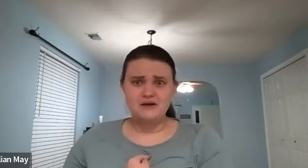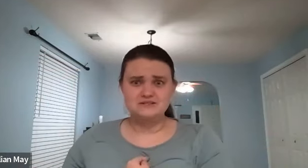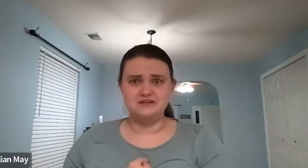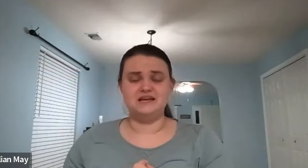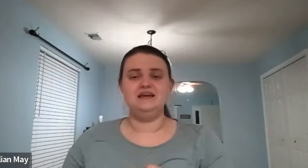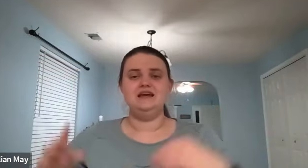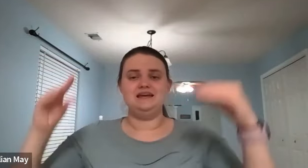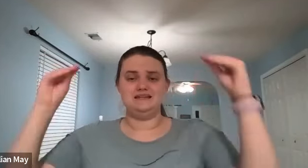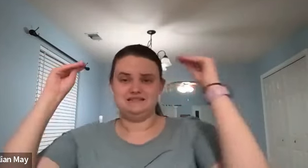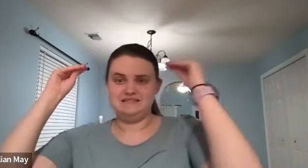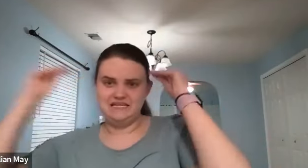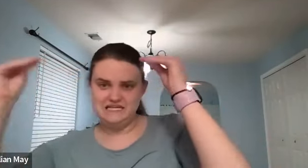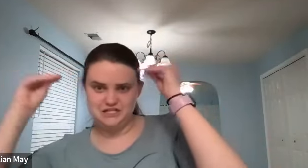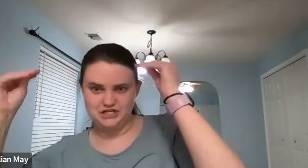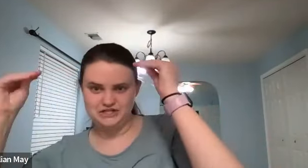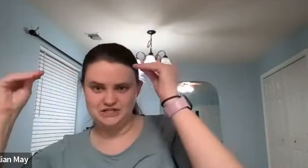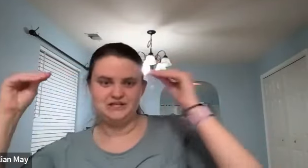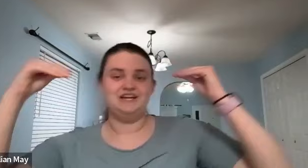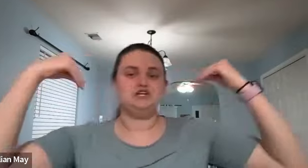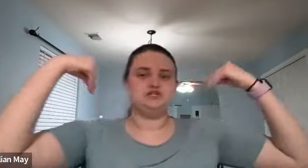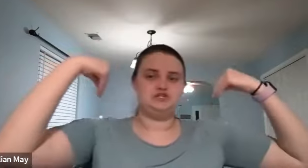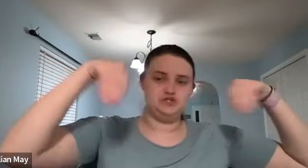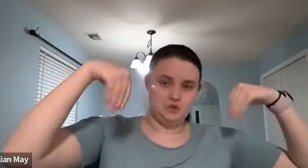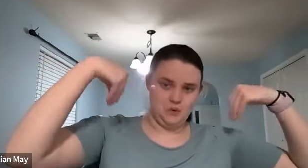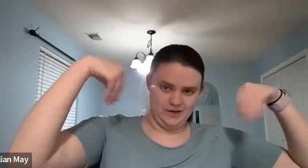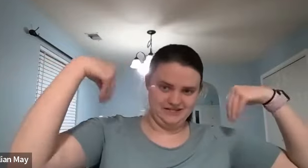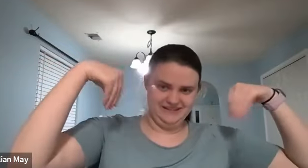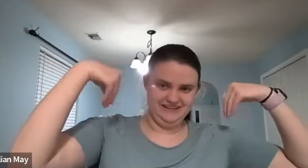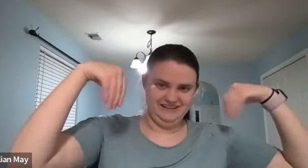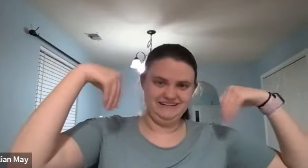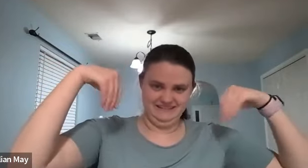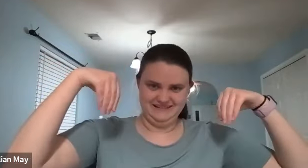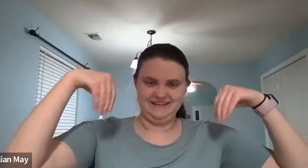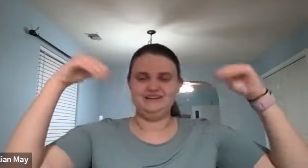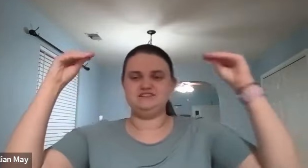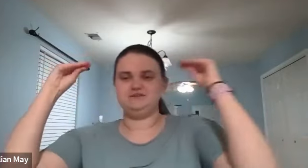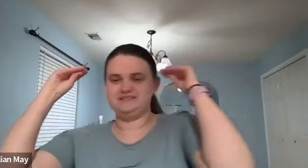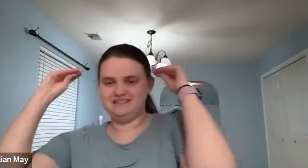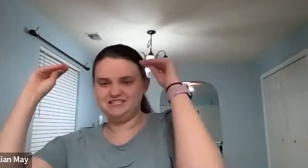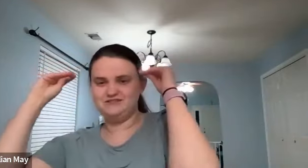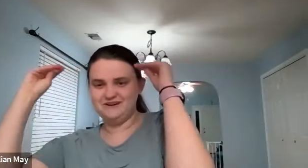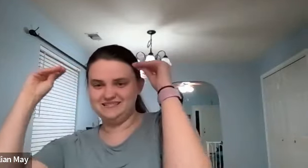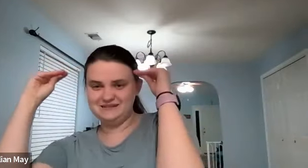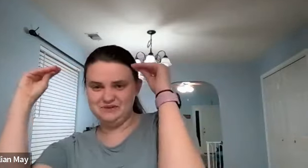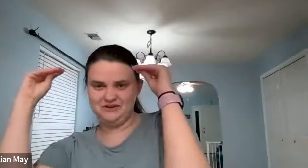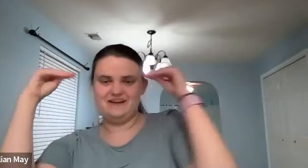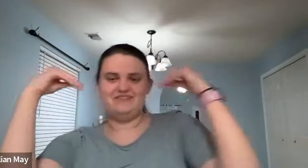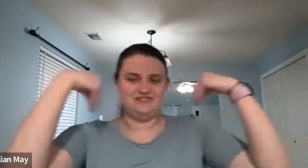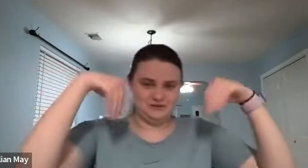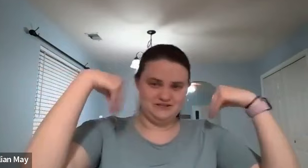was learning it, is teach store. So, because teach is very similar and then store is